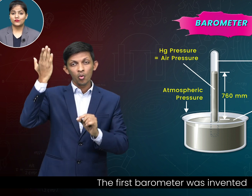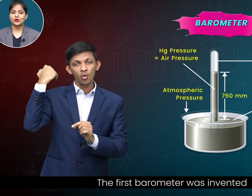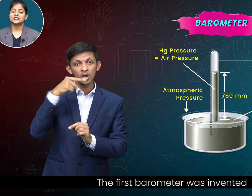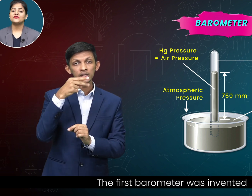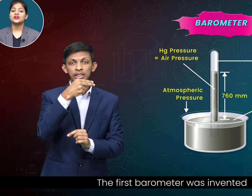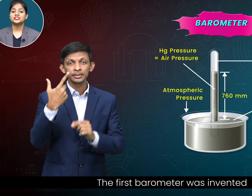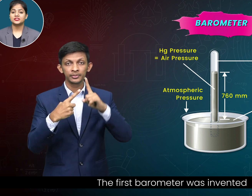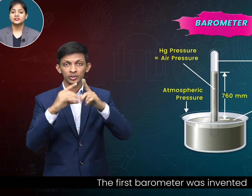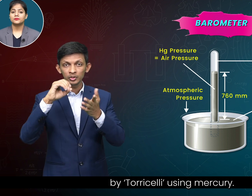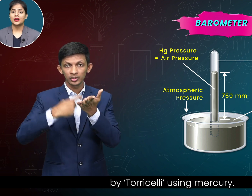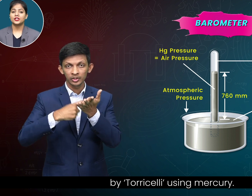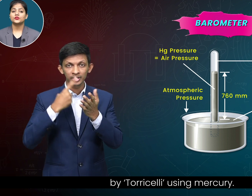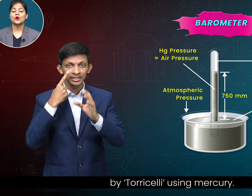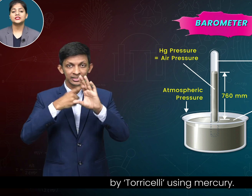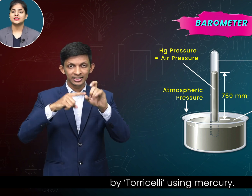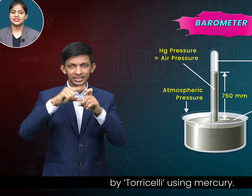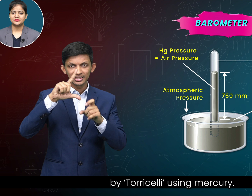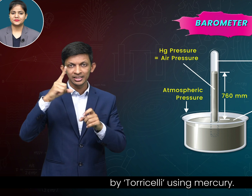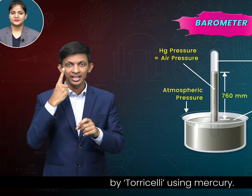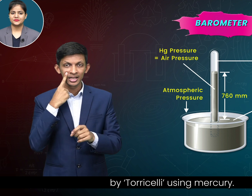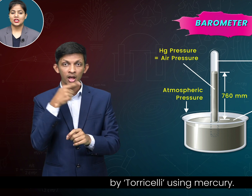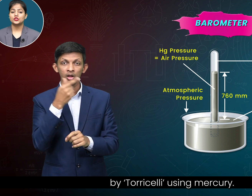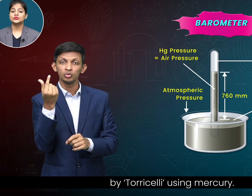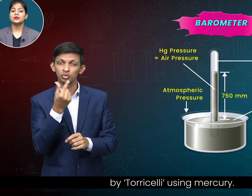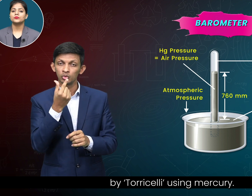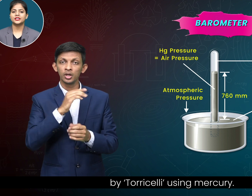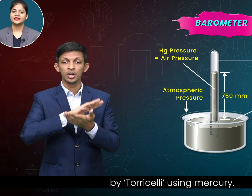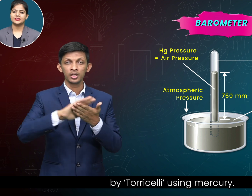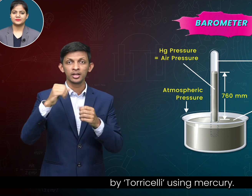was invented by Torricelli using mercury.